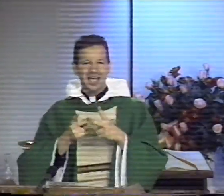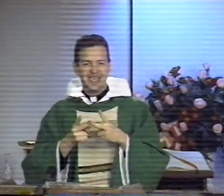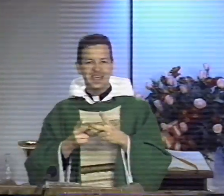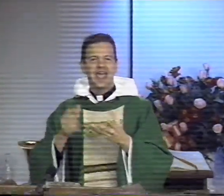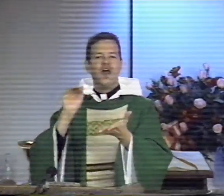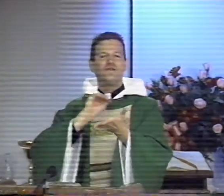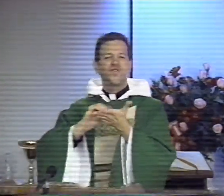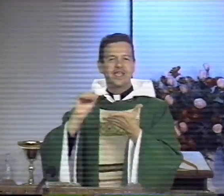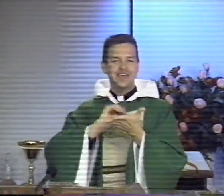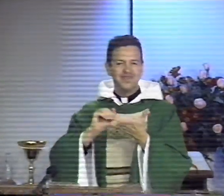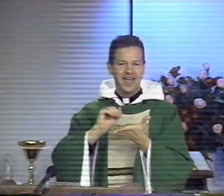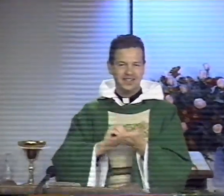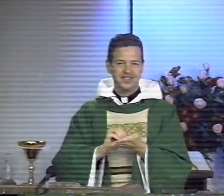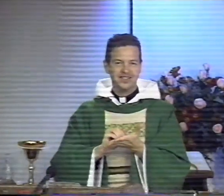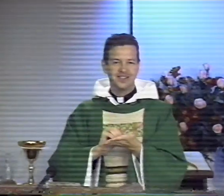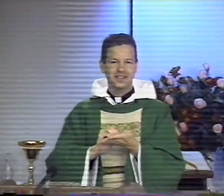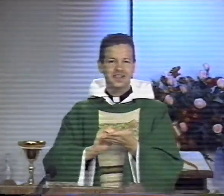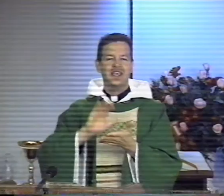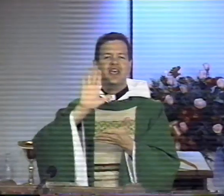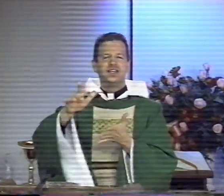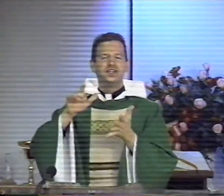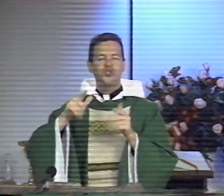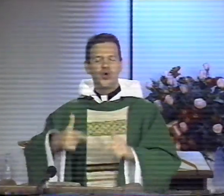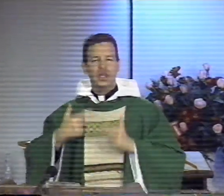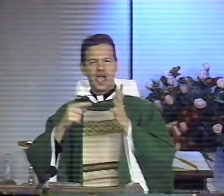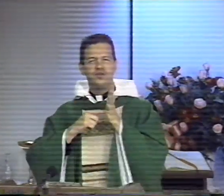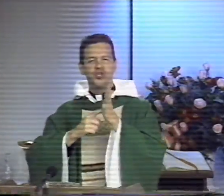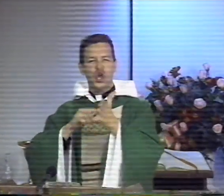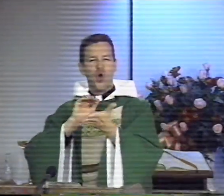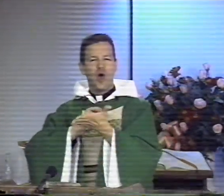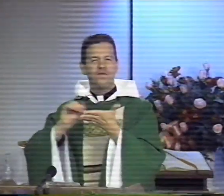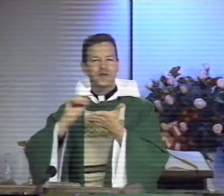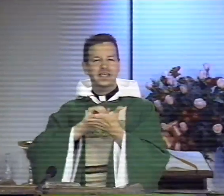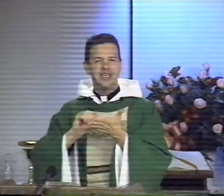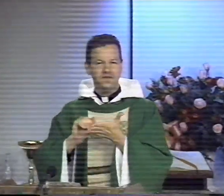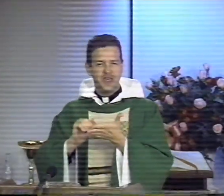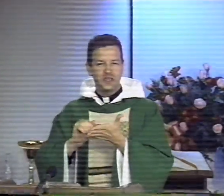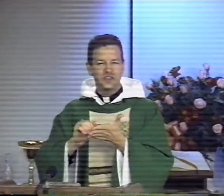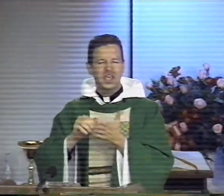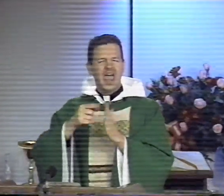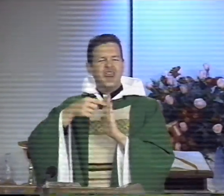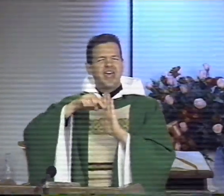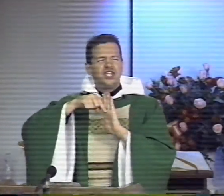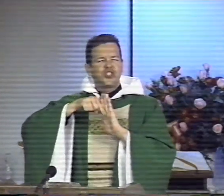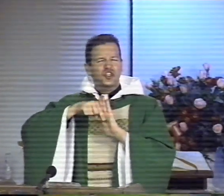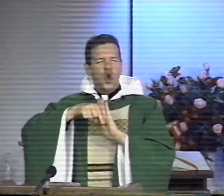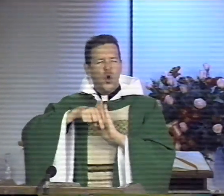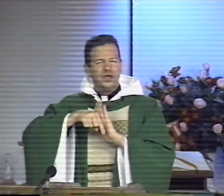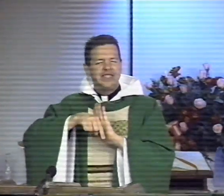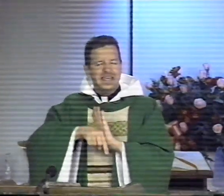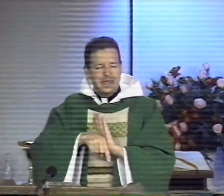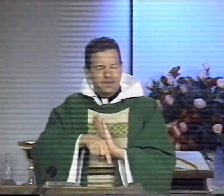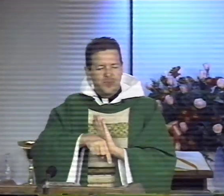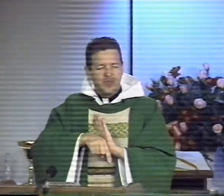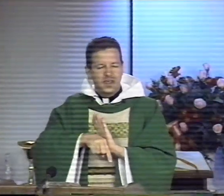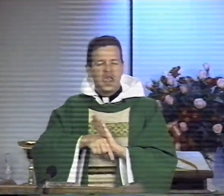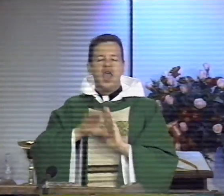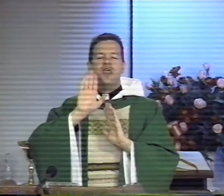Second, forgiveness. Does your life show a forgiveness that is so deep that